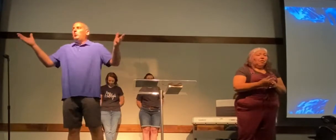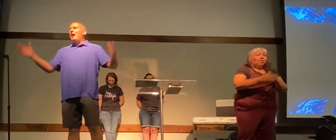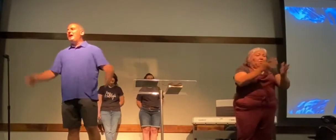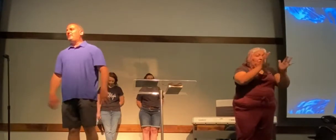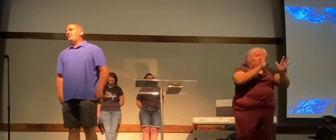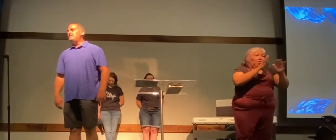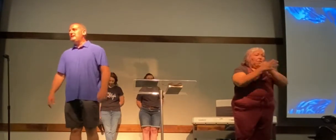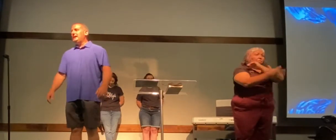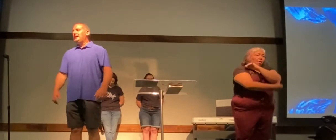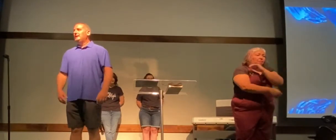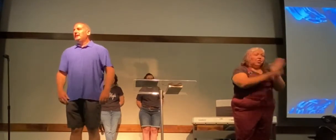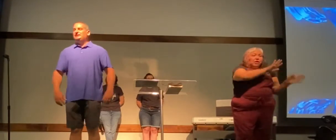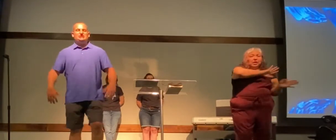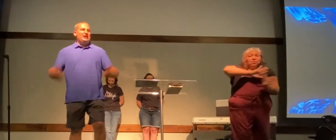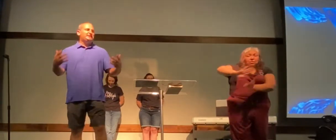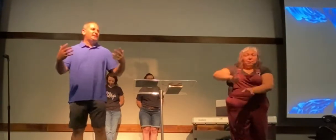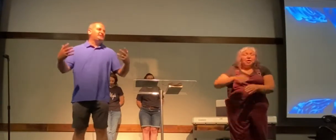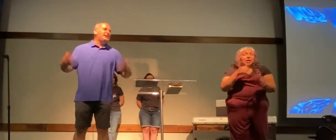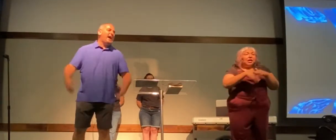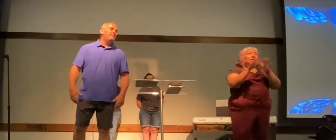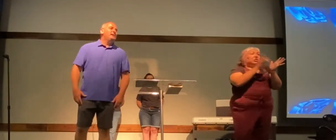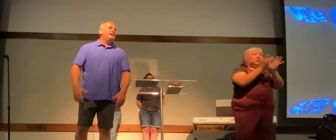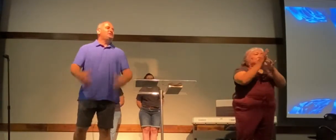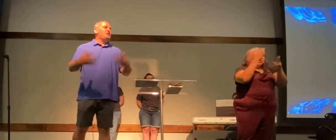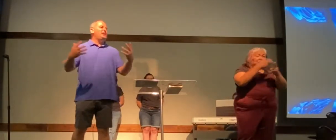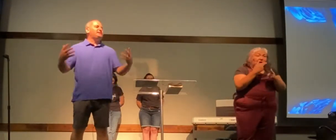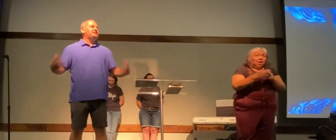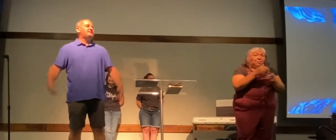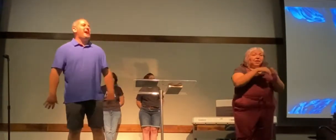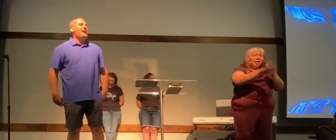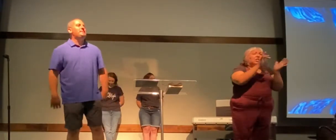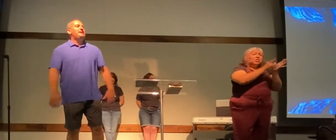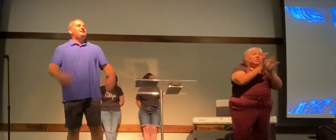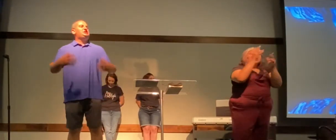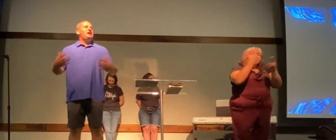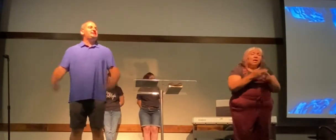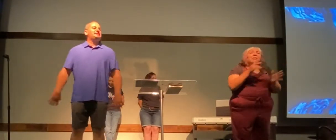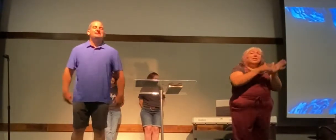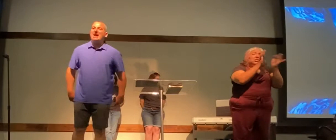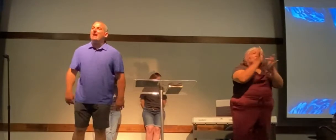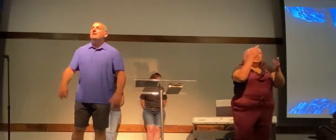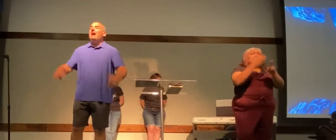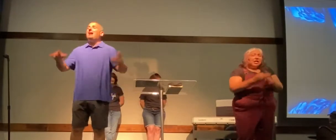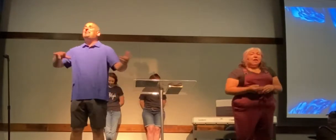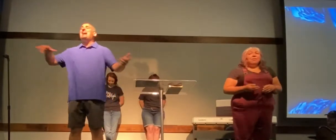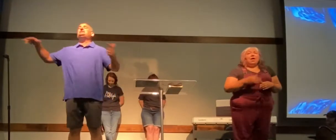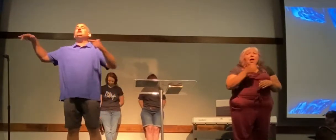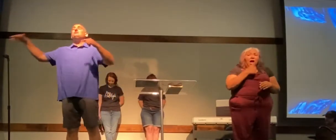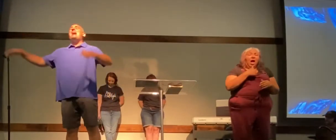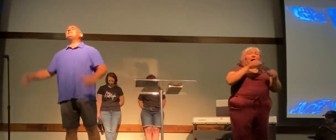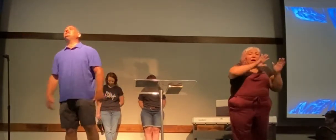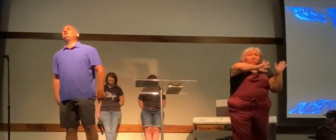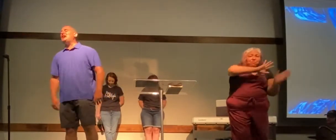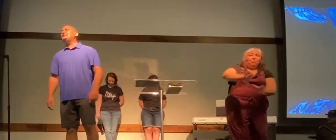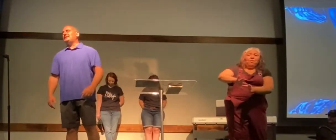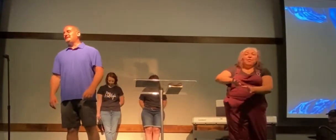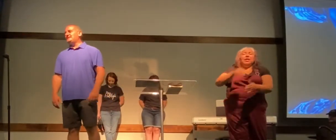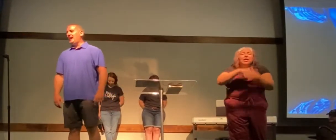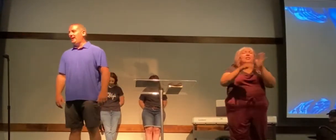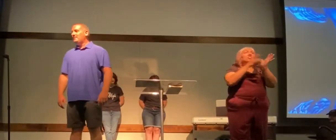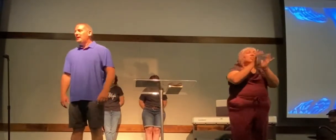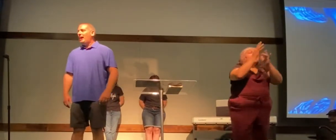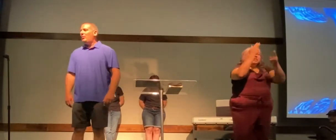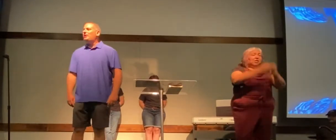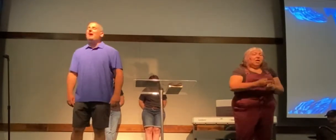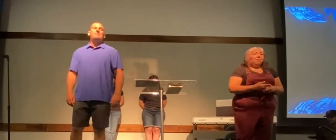get away from me. In Jesus' name, in Jesus' name, in Jesus' name, I cast you out in Jesus'